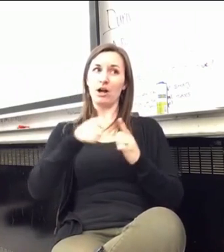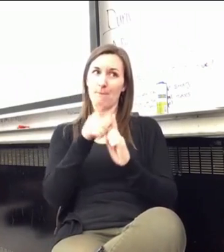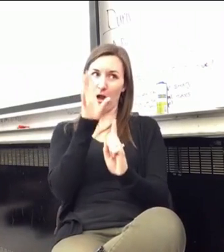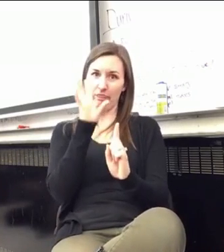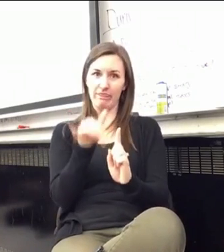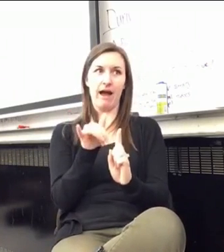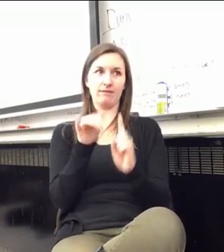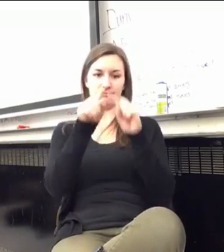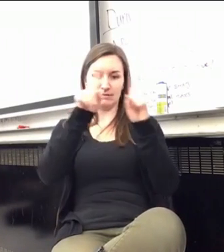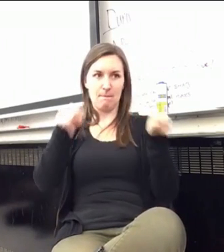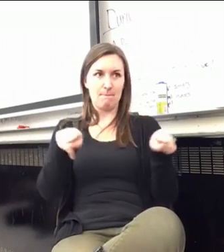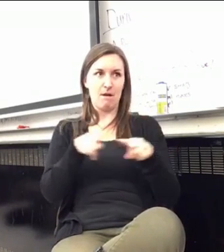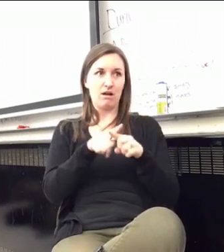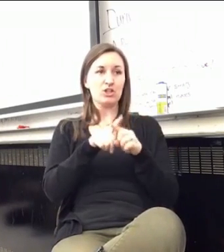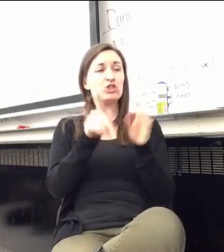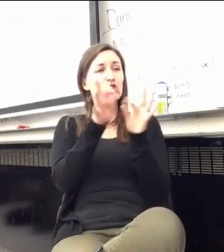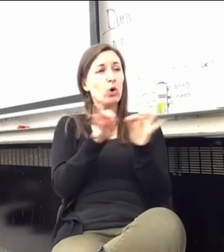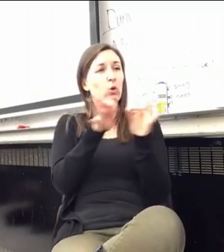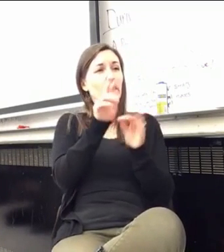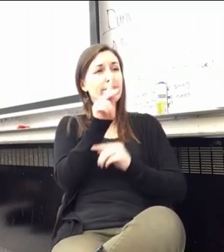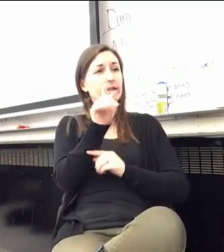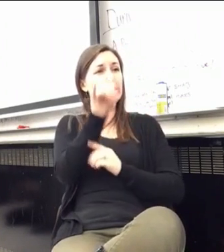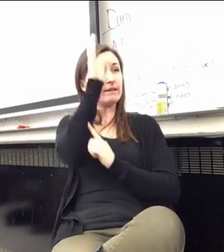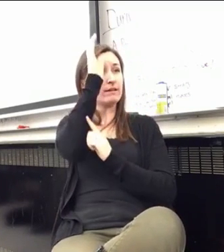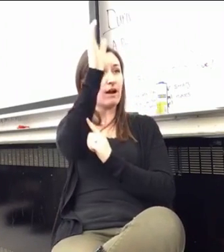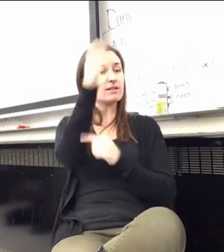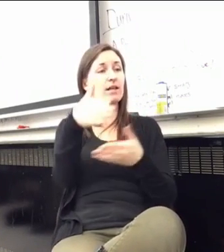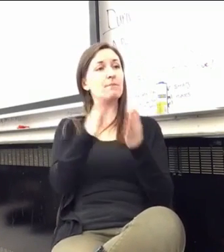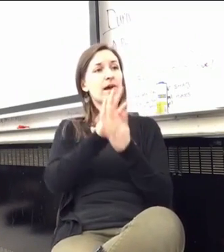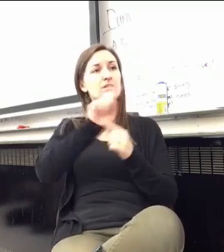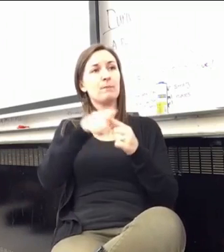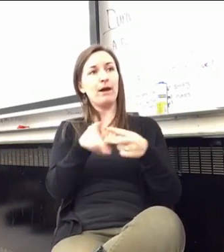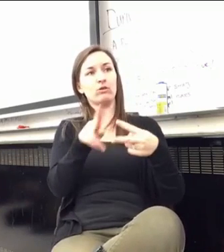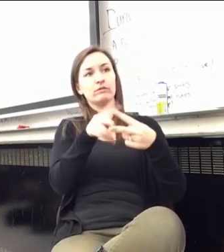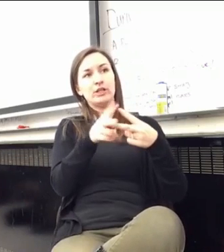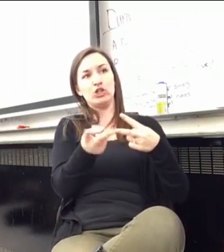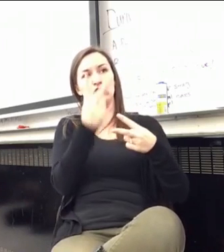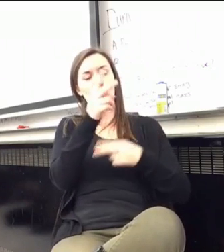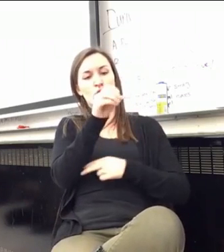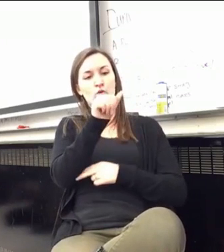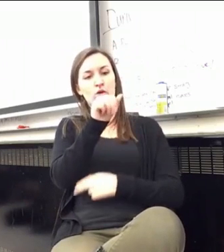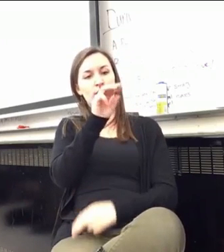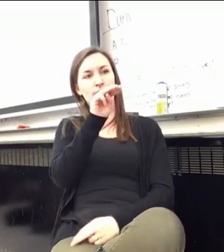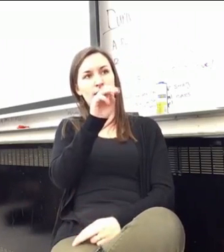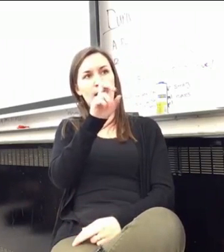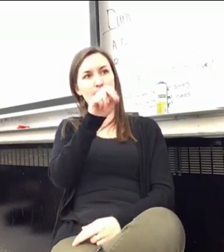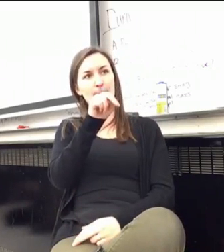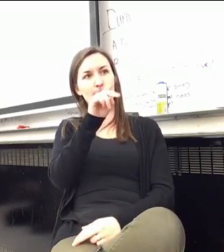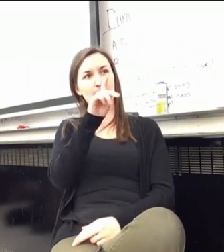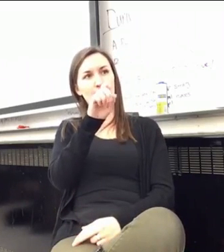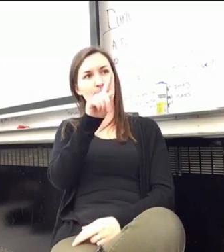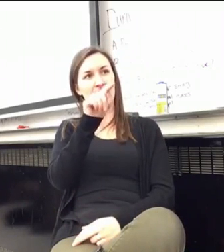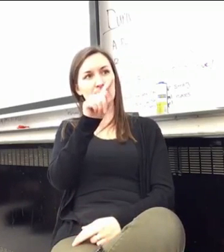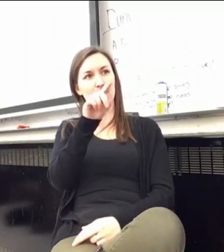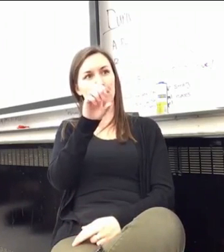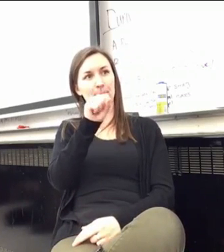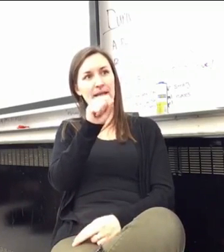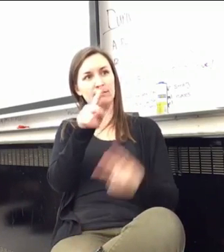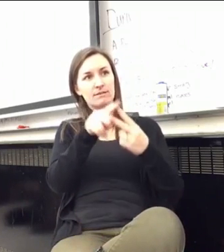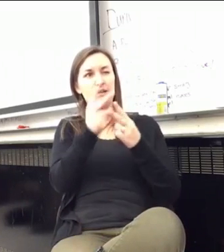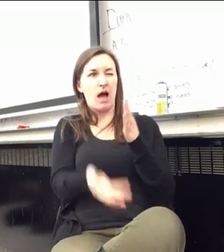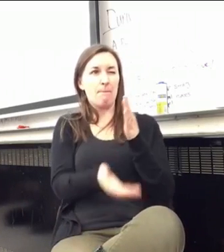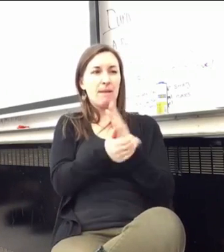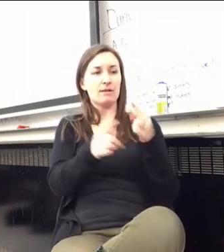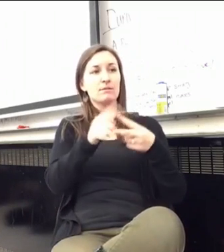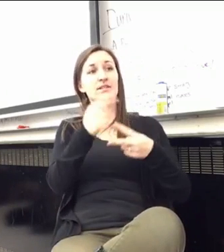Okay? Now, what the key concept asks about is 2 amendments to the U.S. Constitution, which are going to be the 14th and the 15th